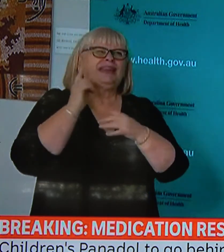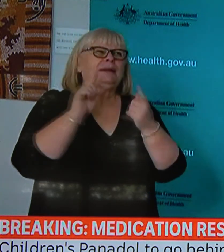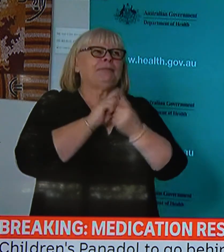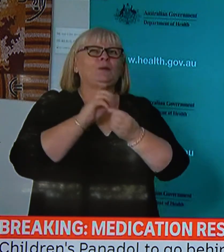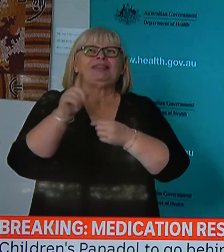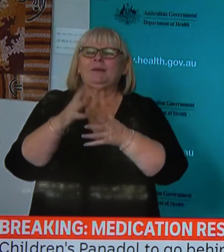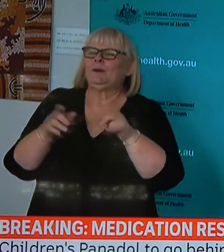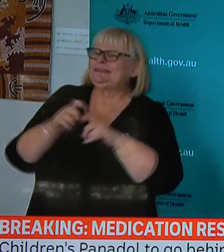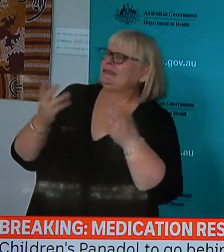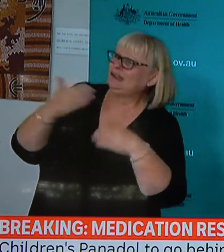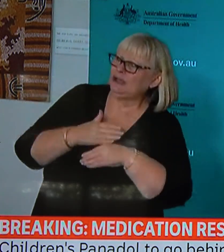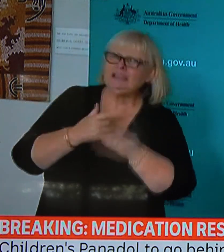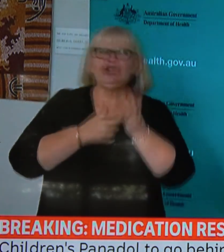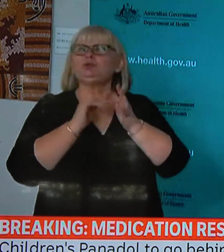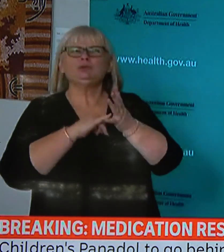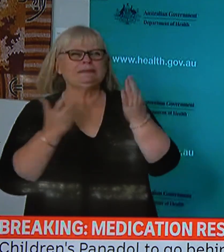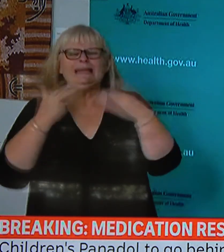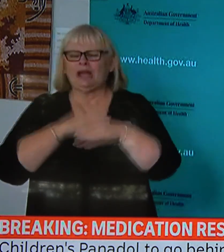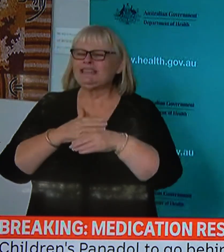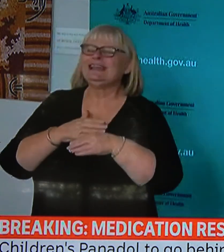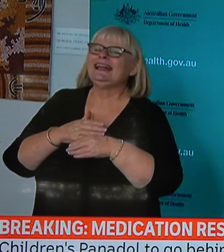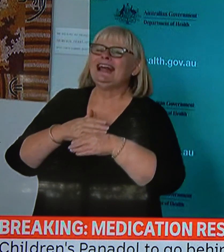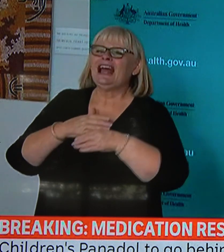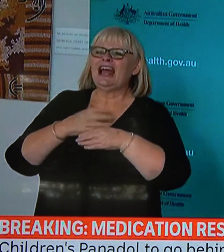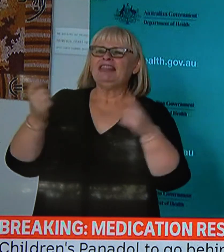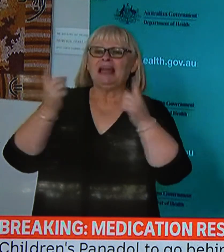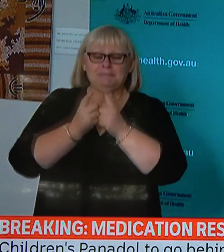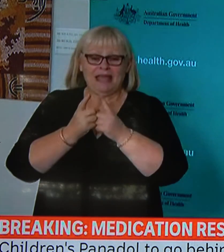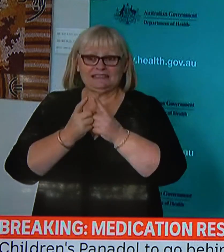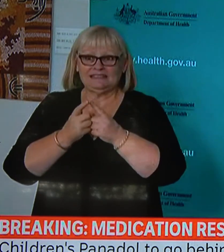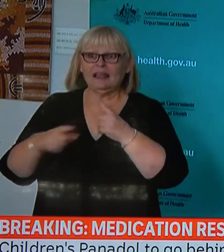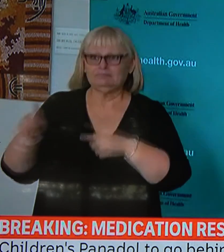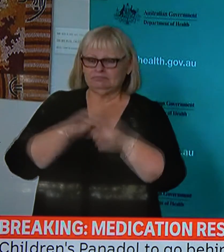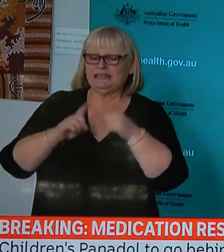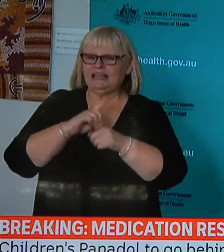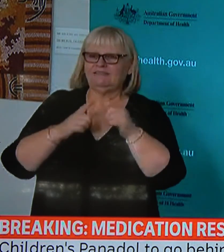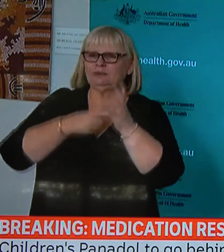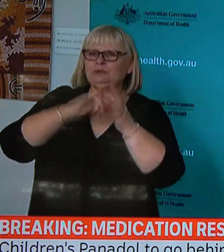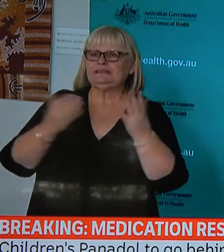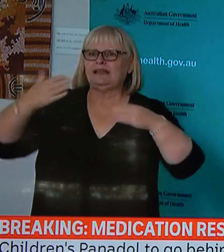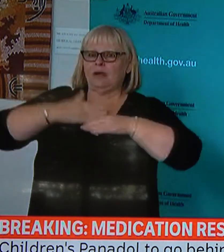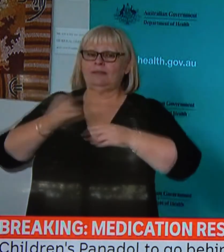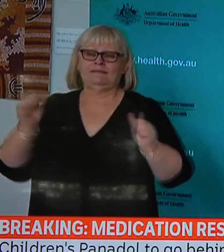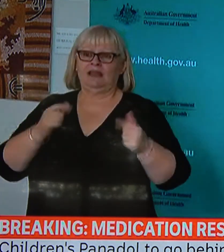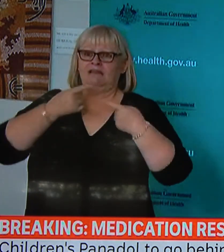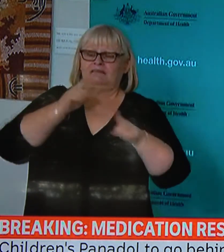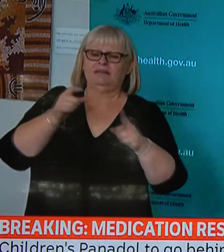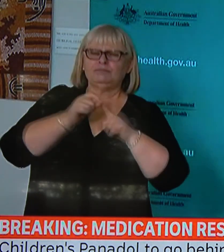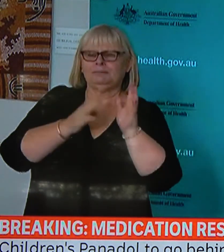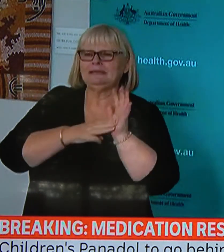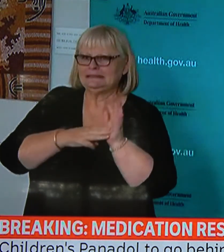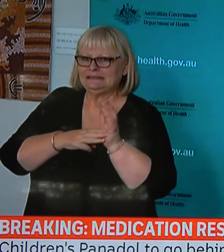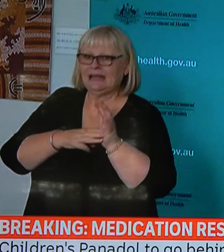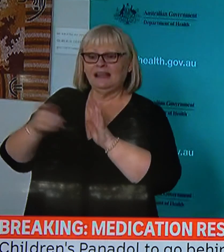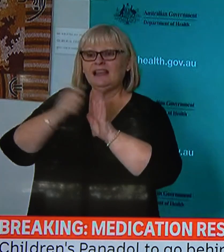Tuesday night. So they met for a long period on Tuesday night, and it was announced yesterday by the Prime